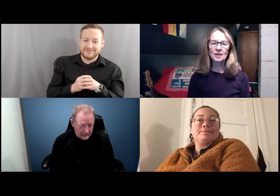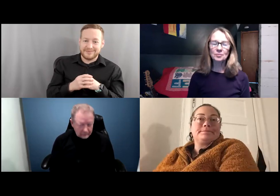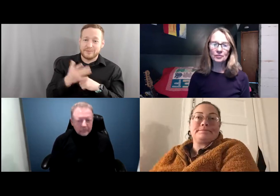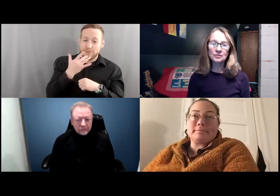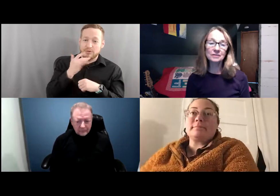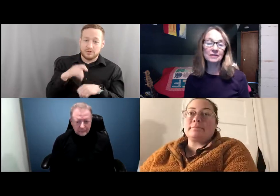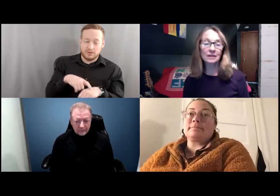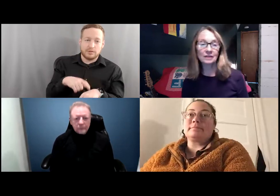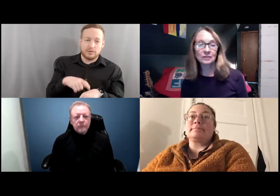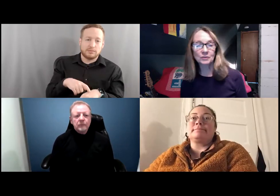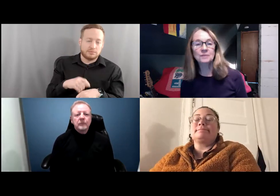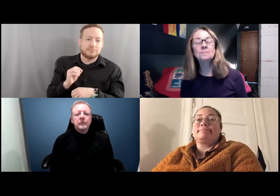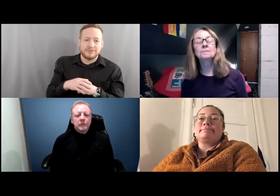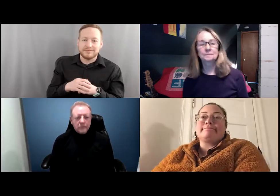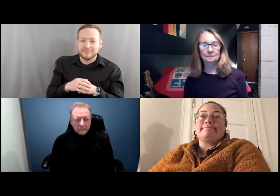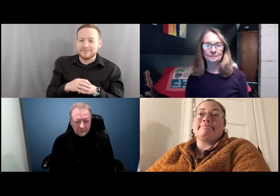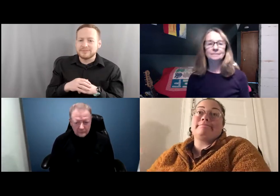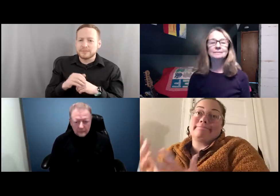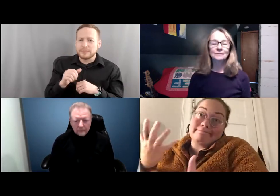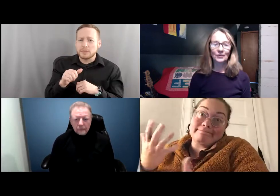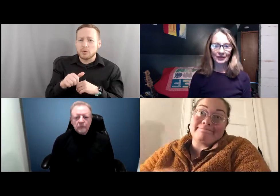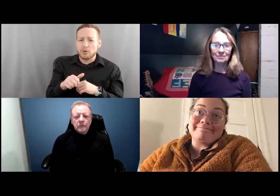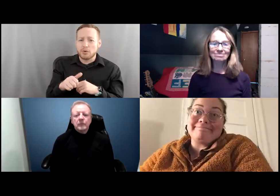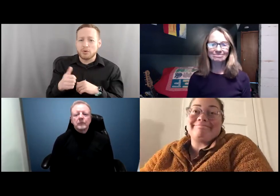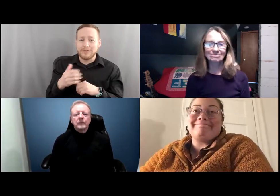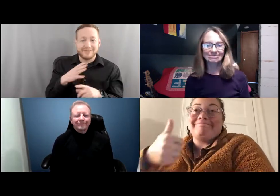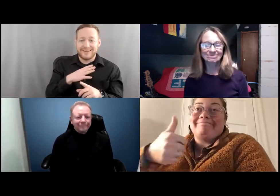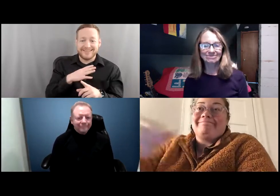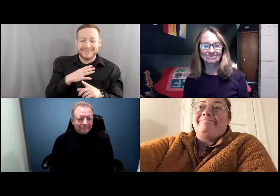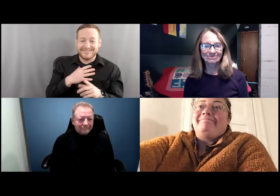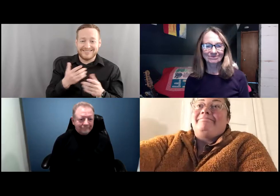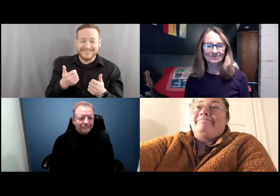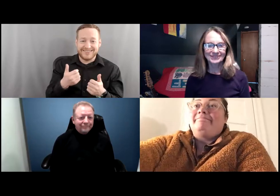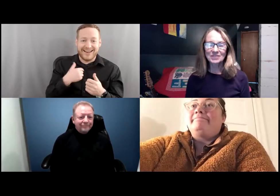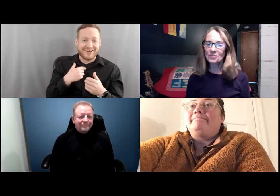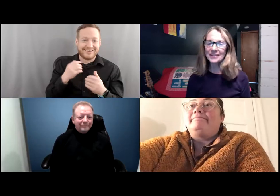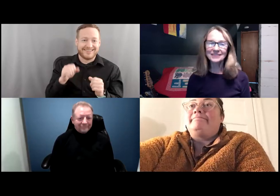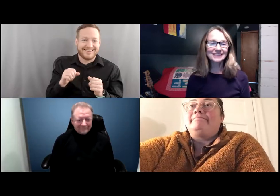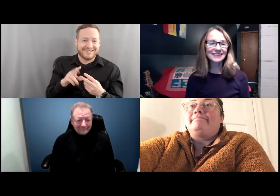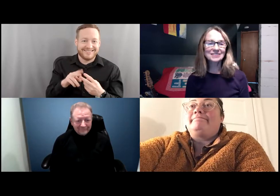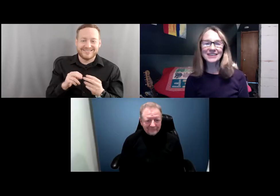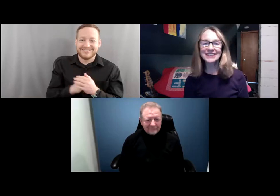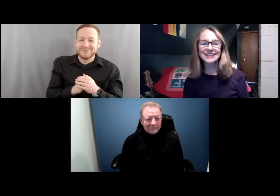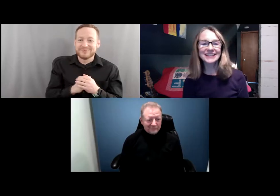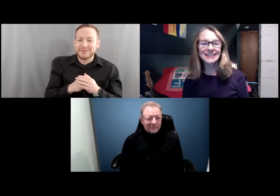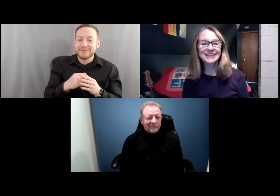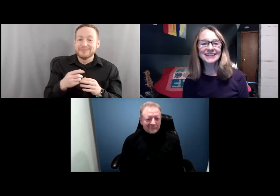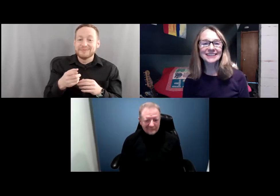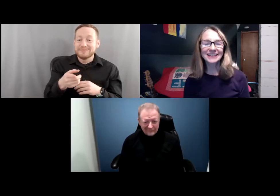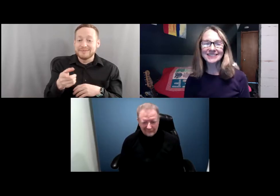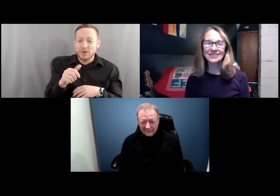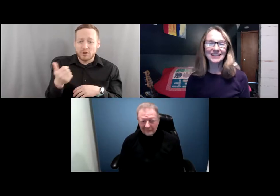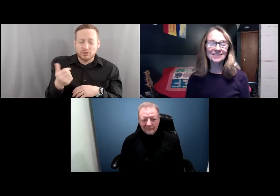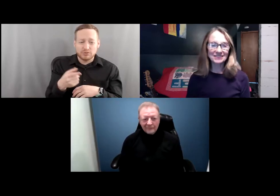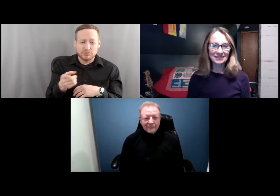yes, I prefer 6 to 8, actually. Okay. That's fine. That's fine. I